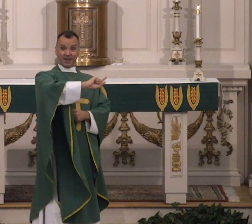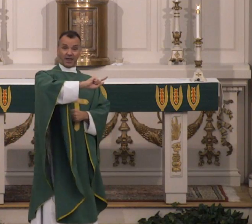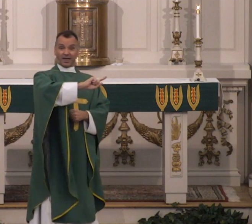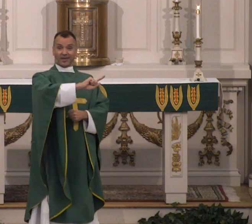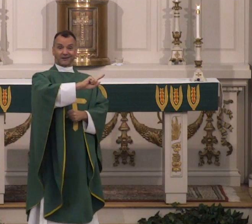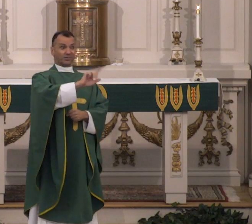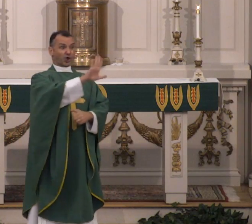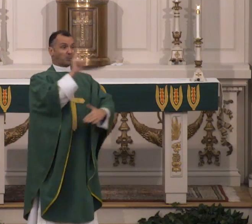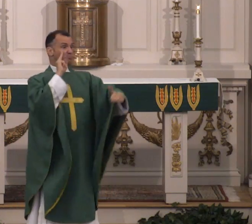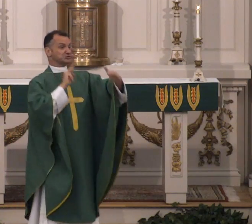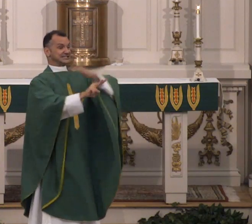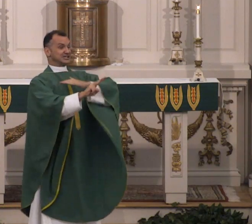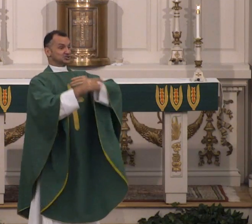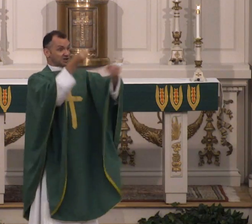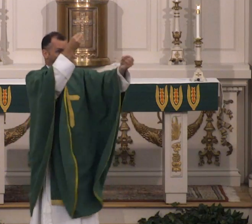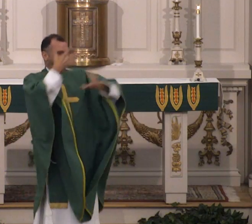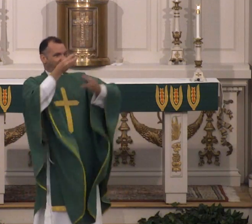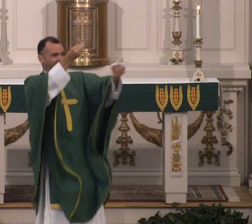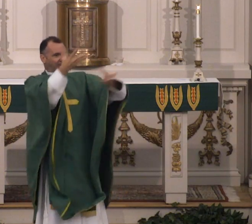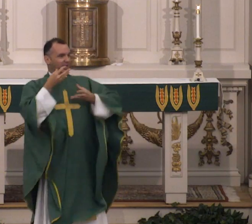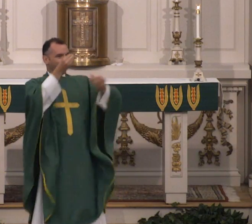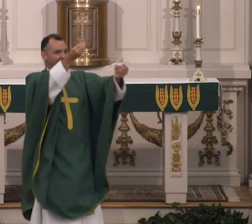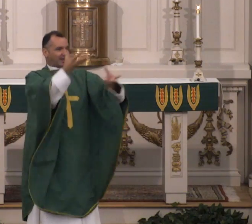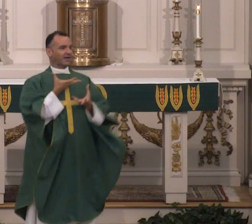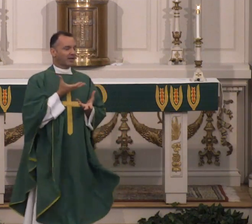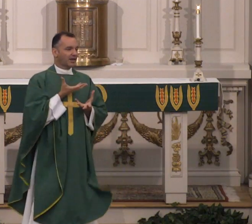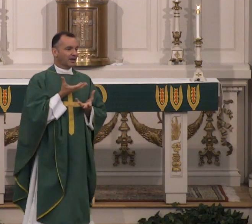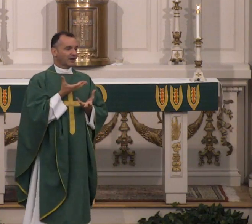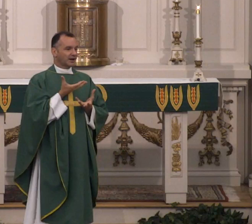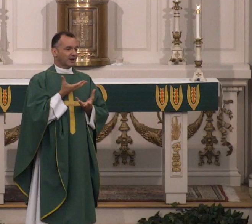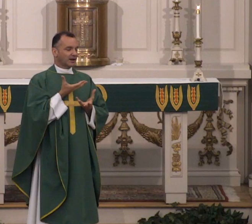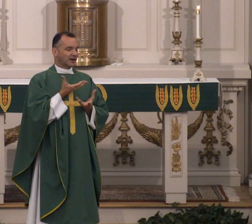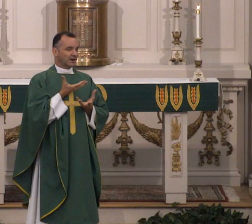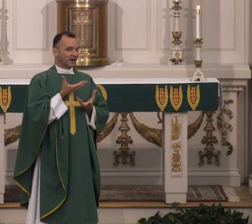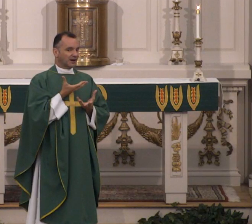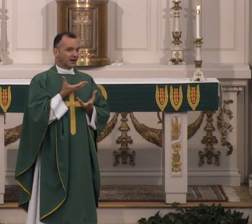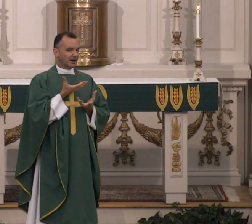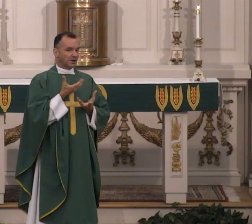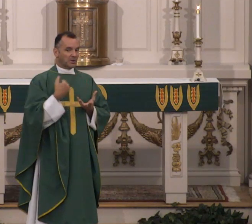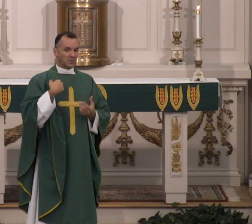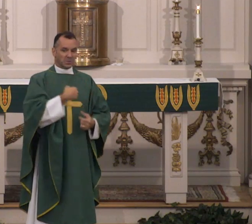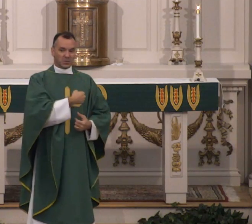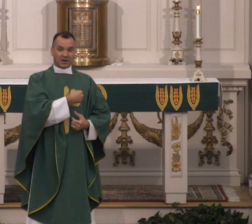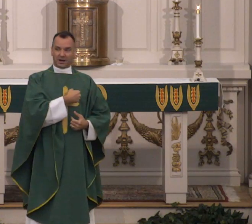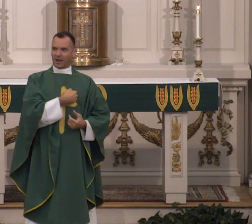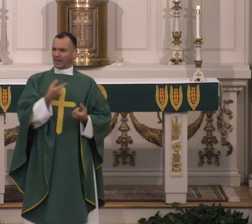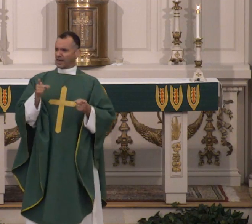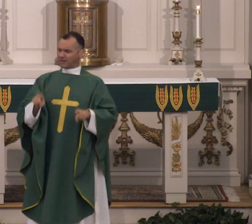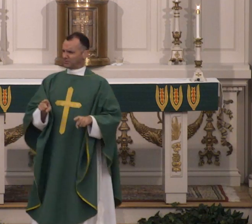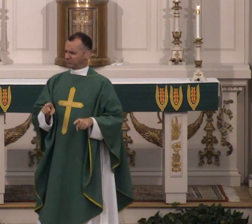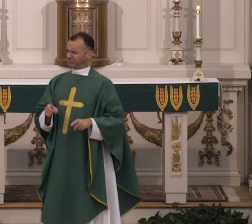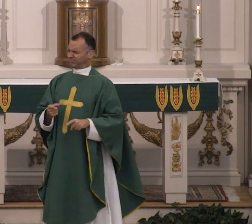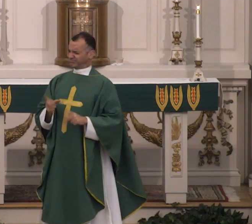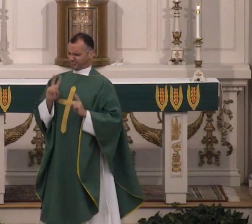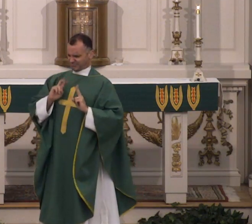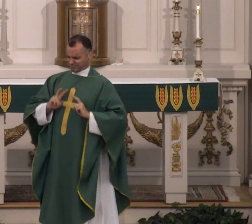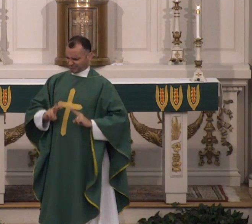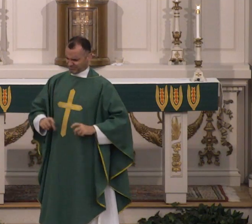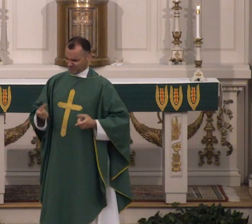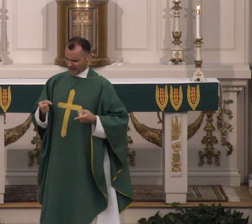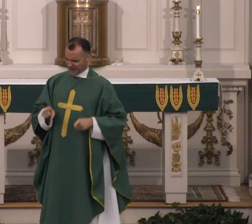The doctors who make their predictions and tell us all these things that are going to happen, you